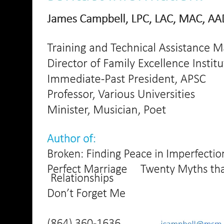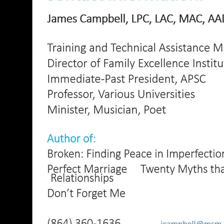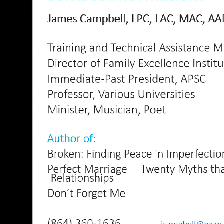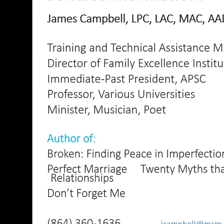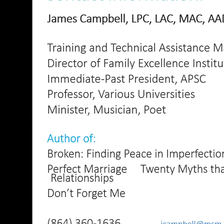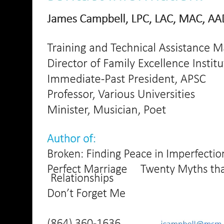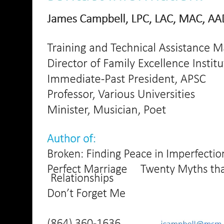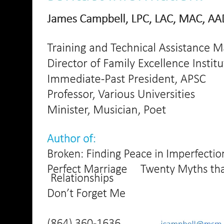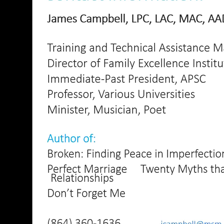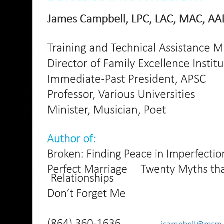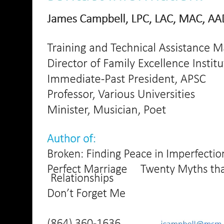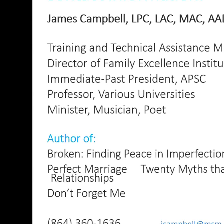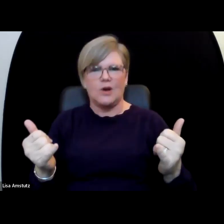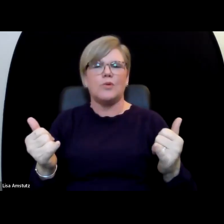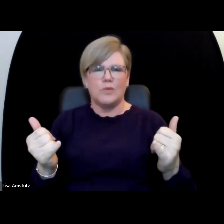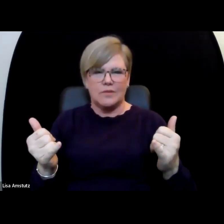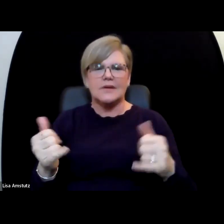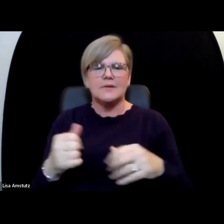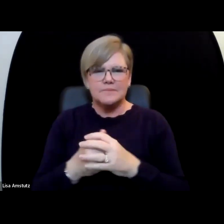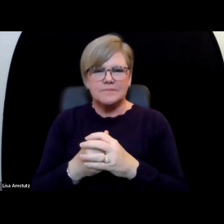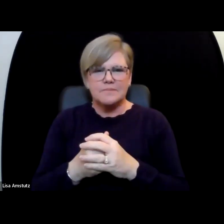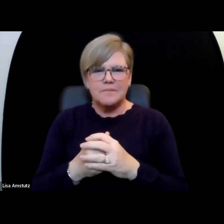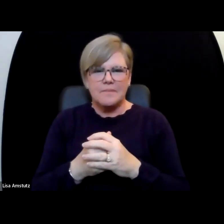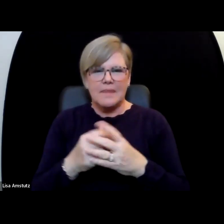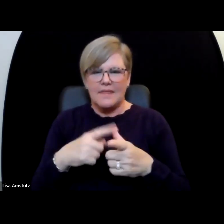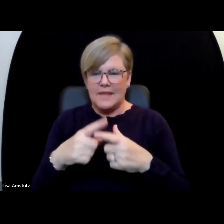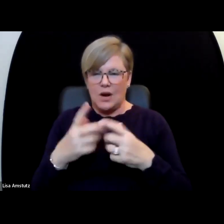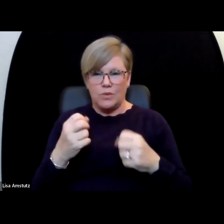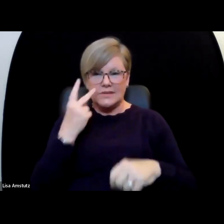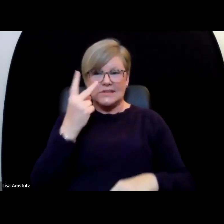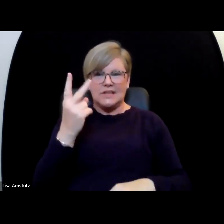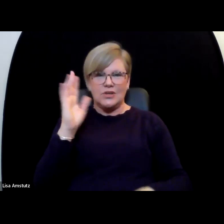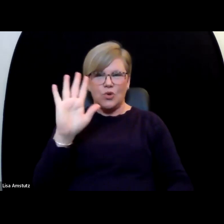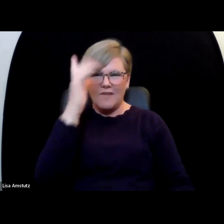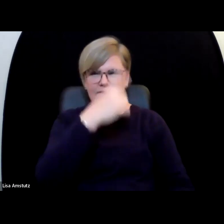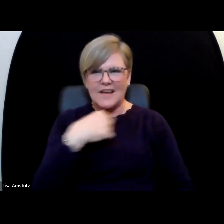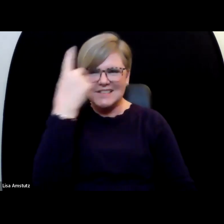stop sharing and pull it up so I can actually see some faces.